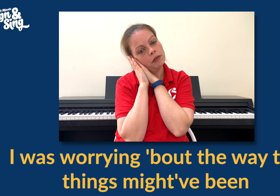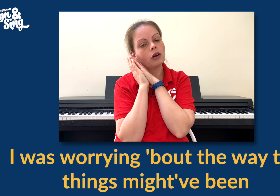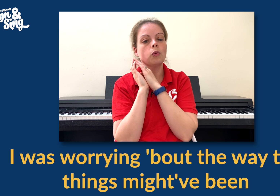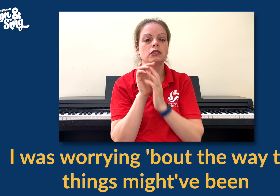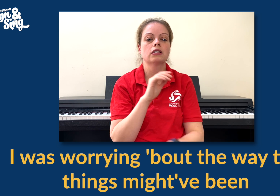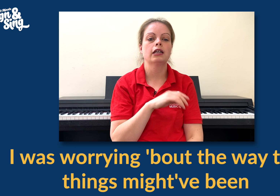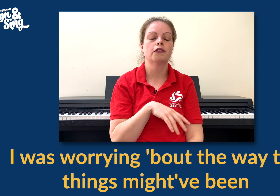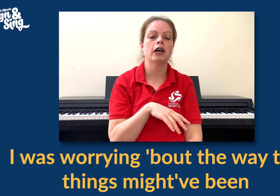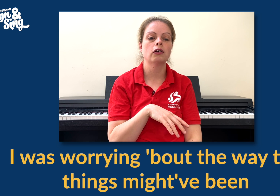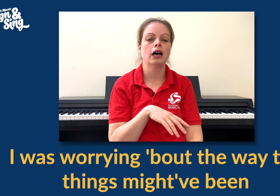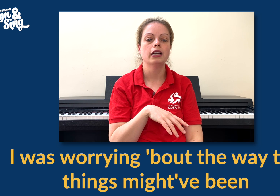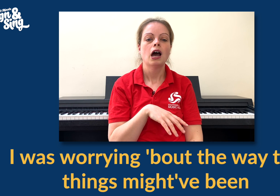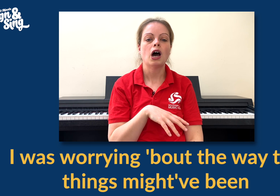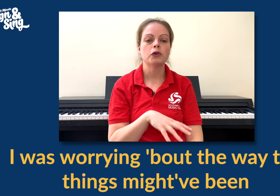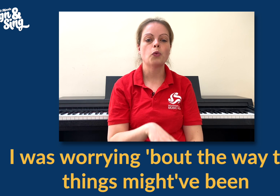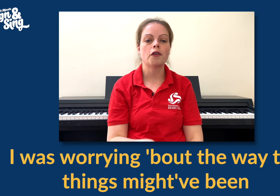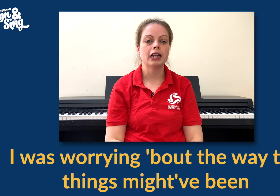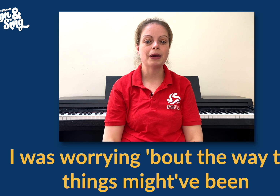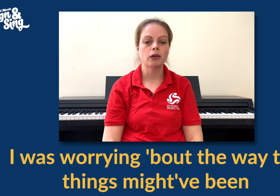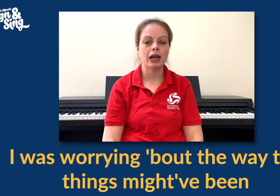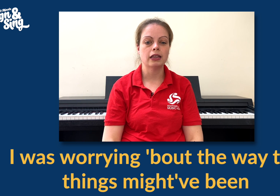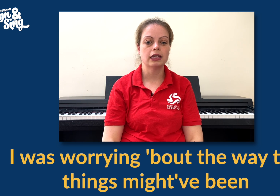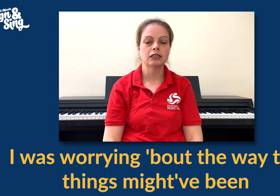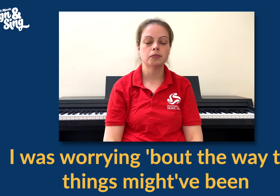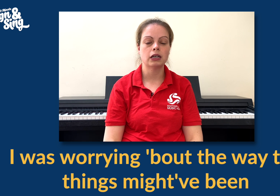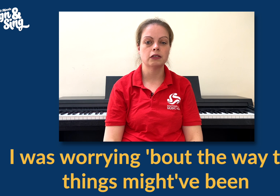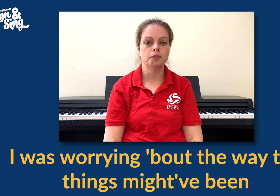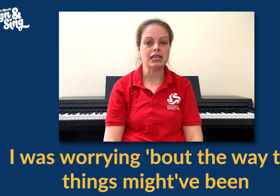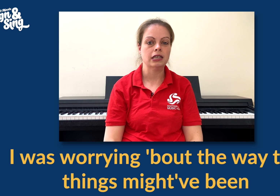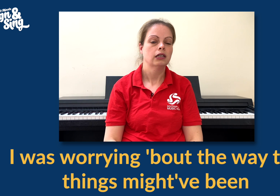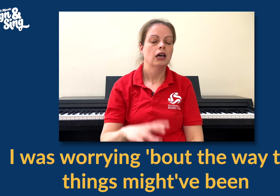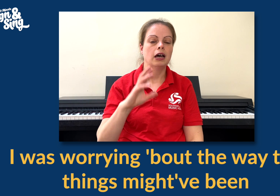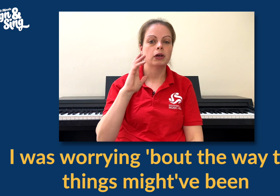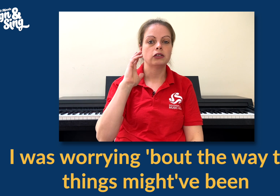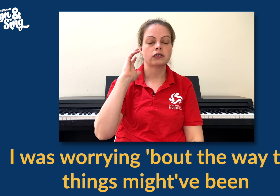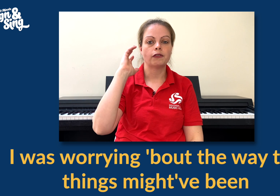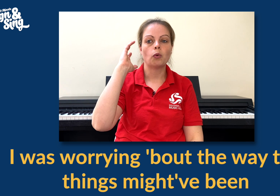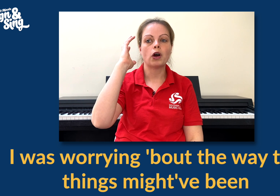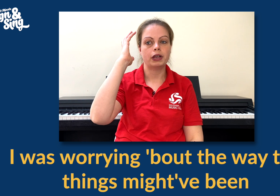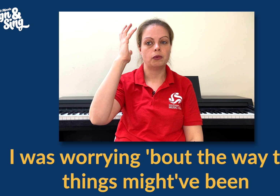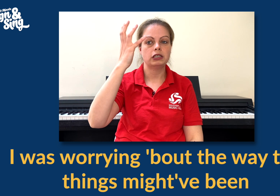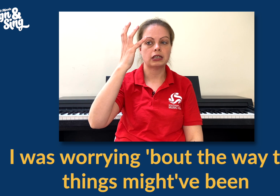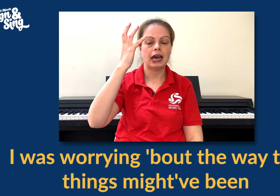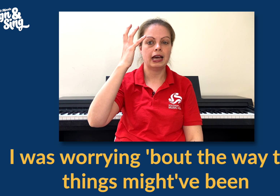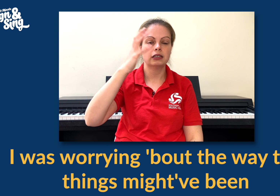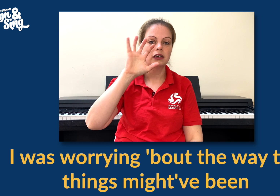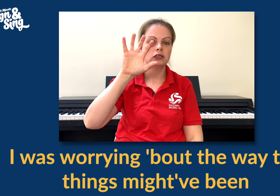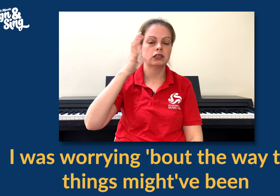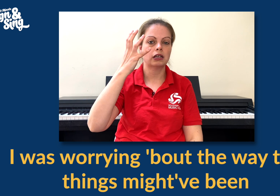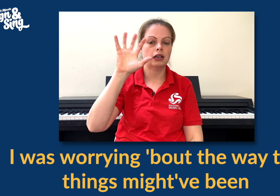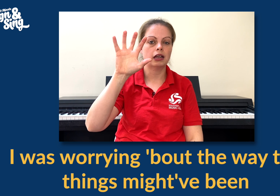bit, we've only got one sign in the final line. I was worrying about the way the things might have been, and we're going to do the sign for worrying, which is a